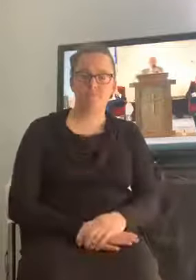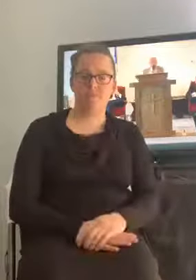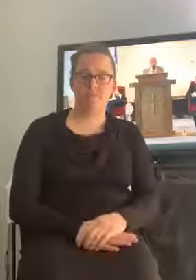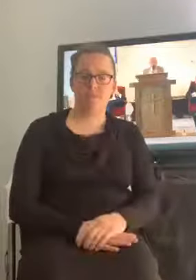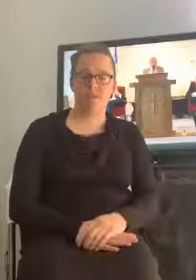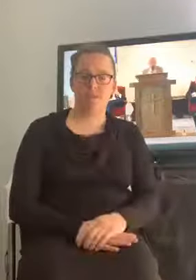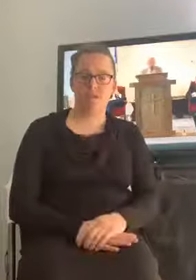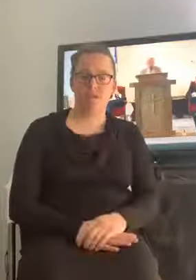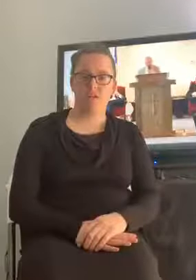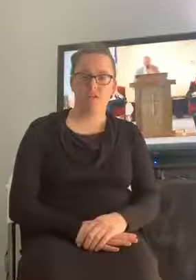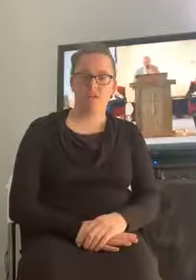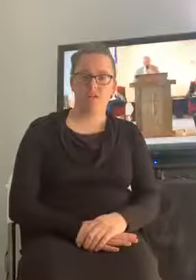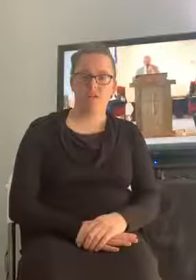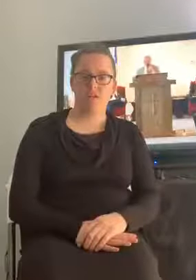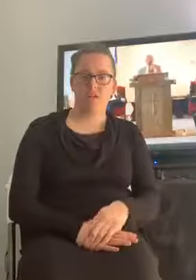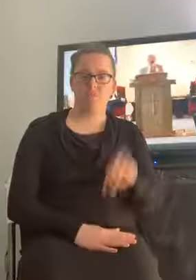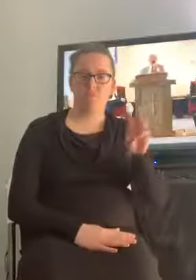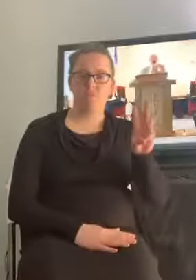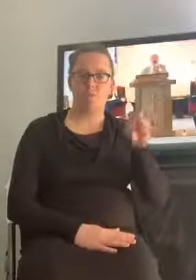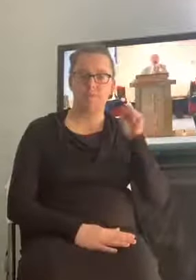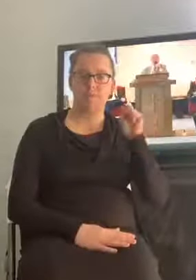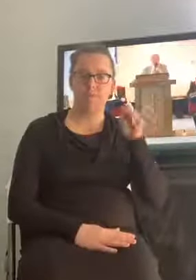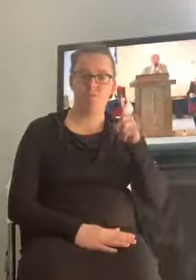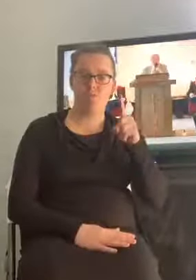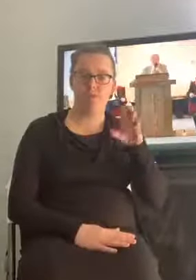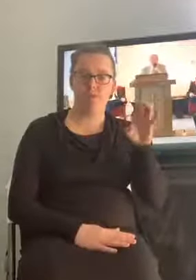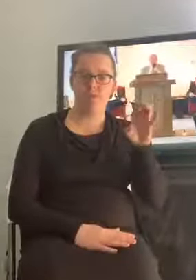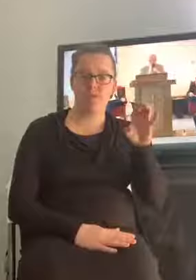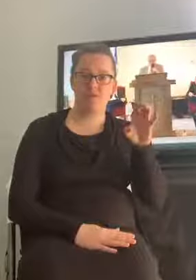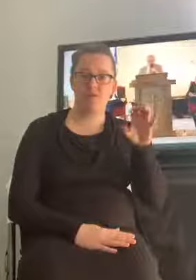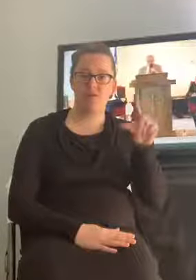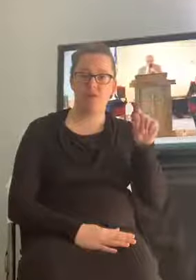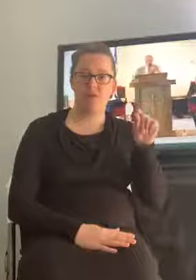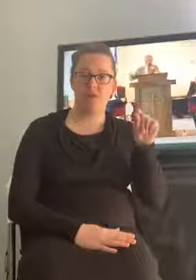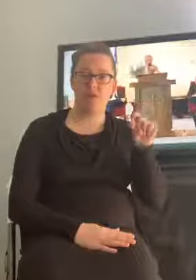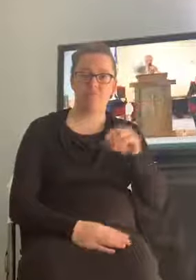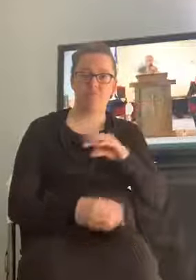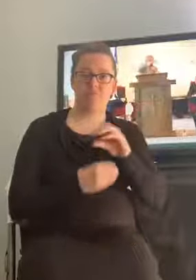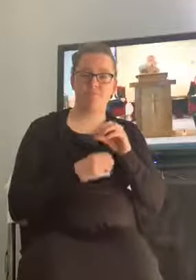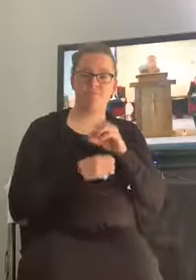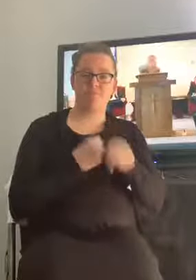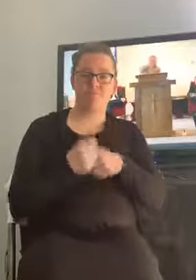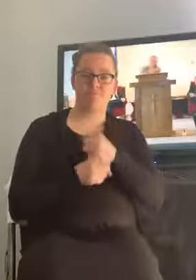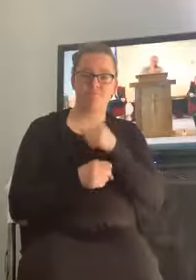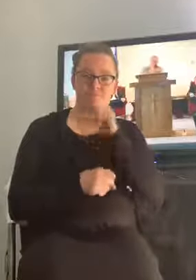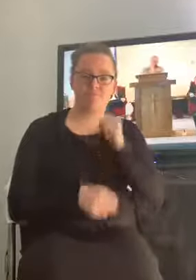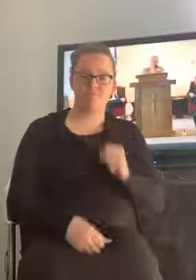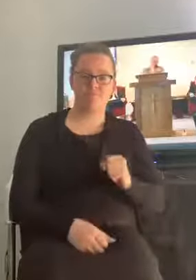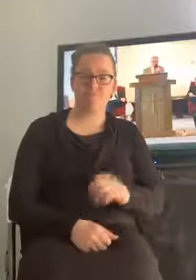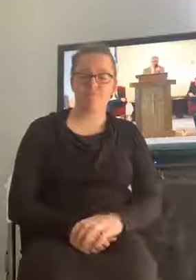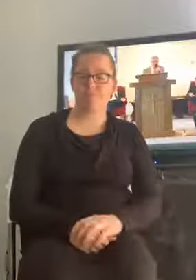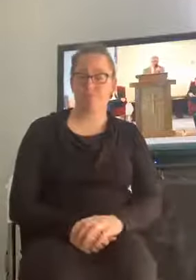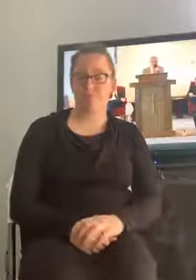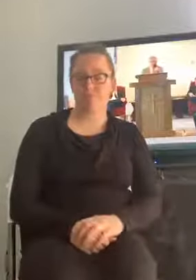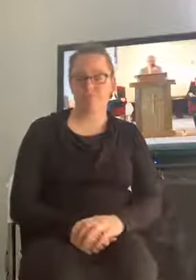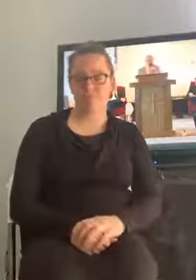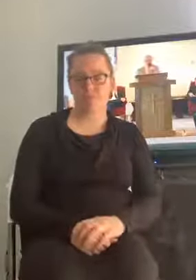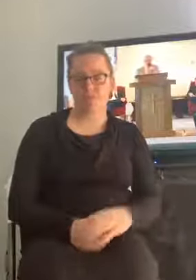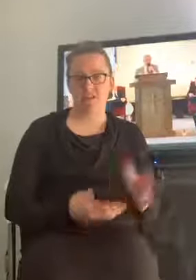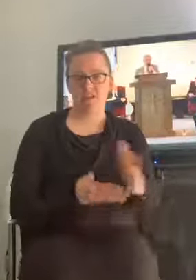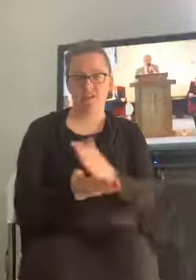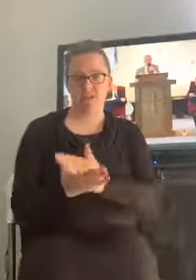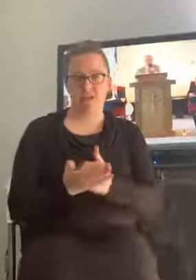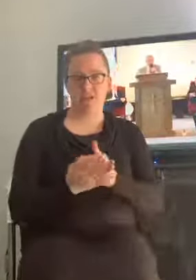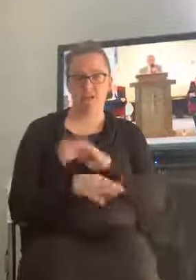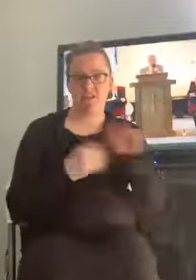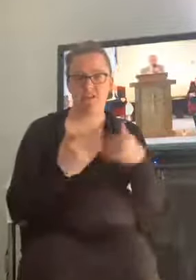120 years old. I'm about ready to step off the scene. But he gathered all the people together. And I want all of